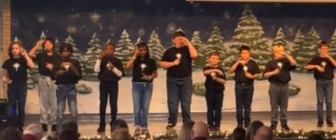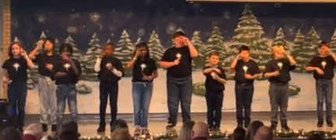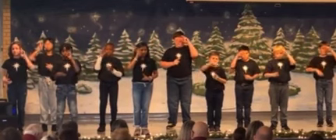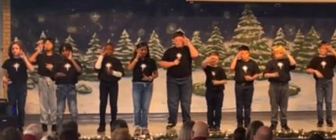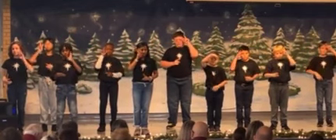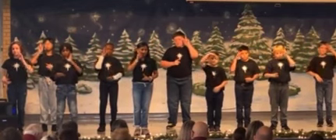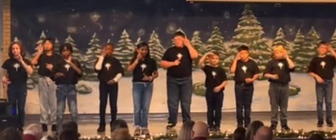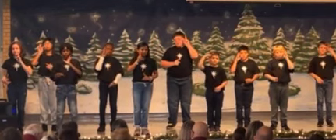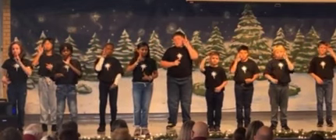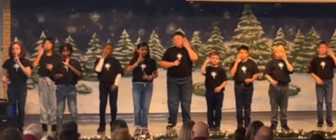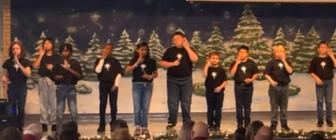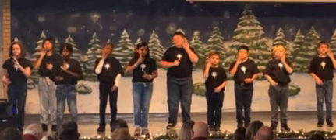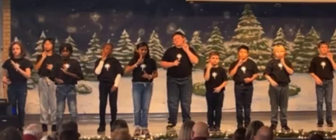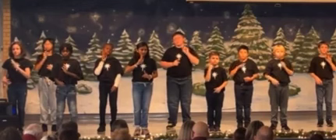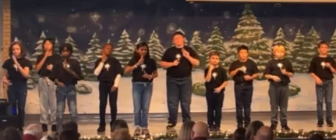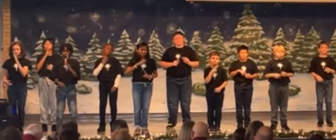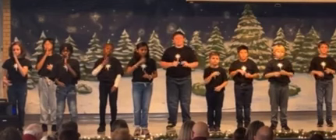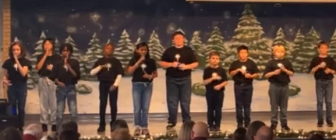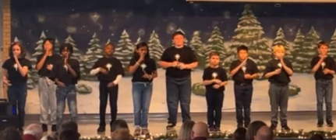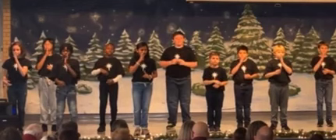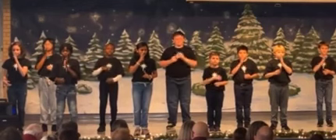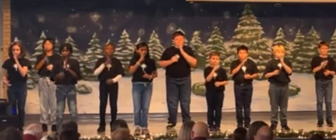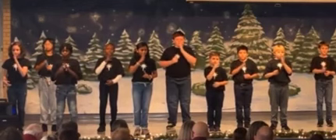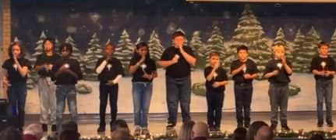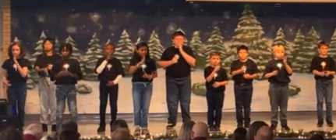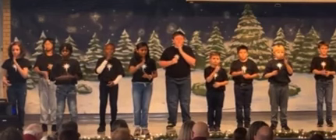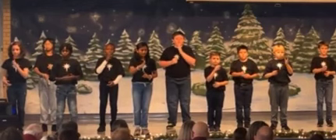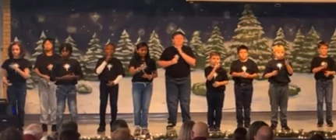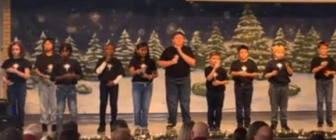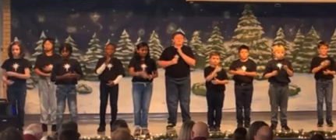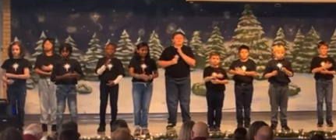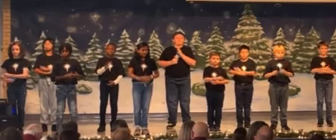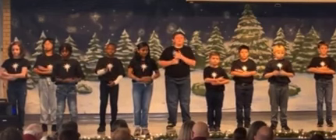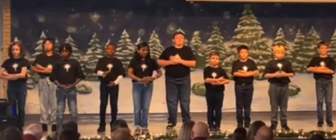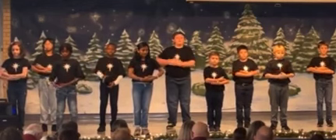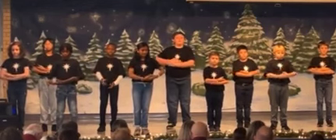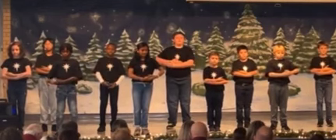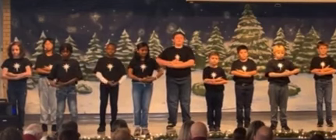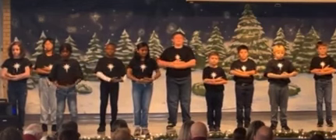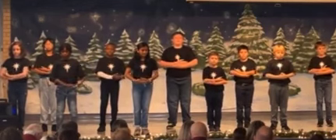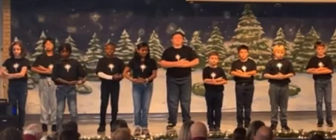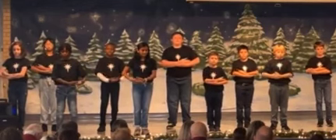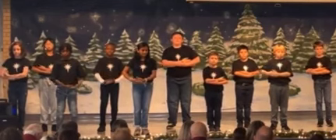virgin, mother and child,